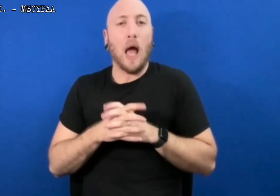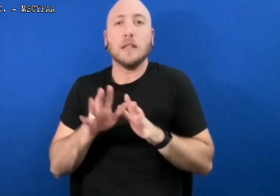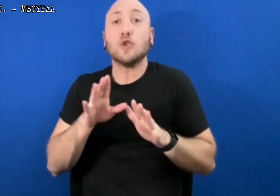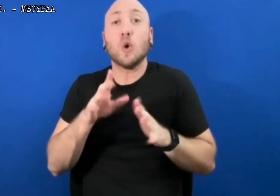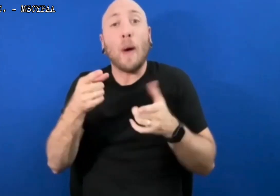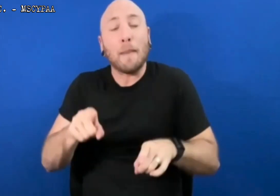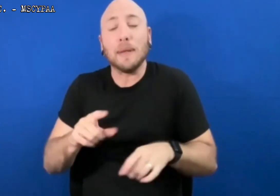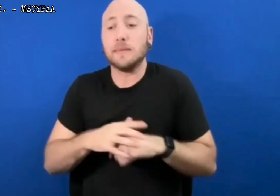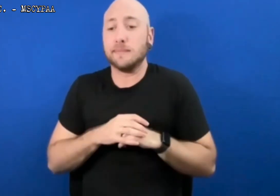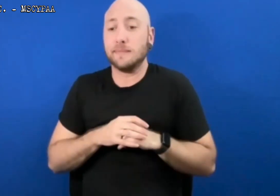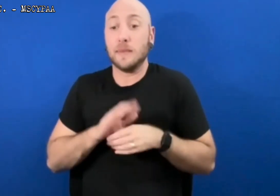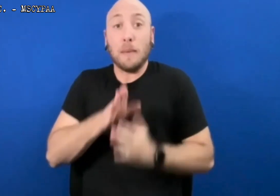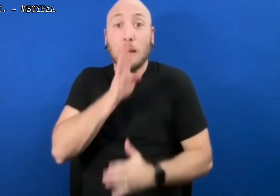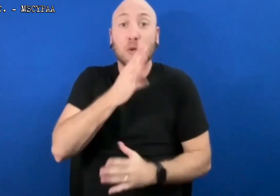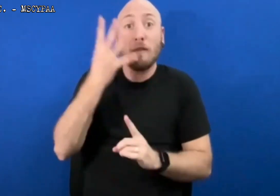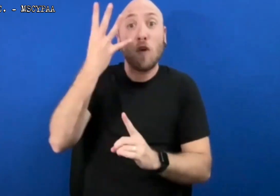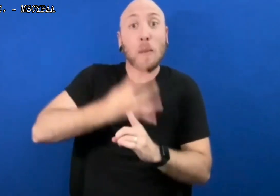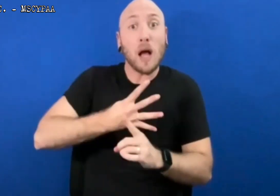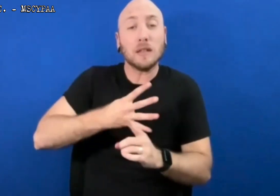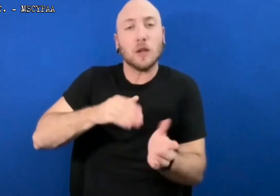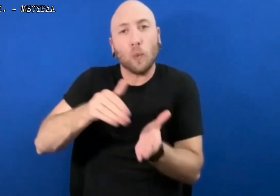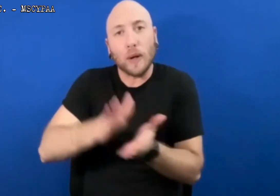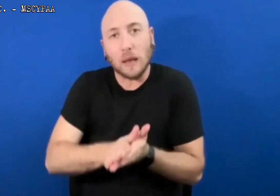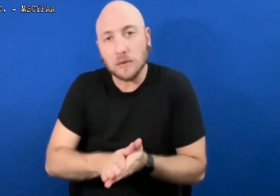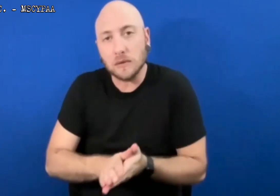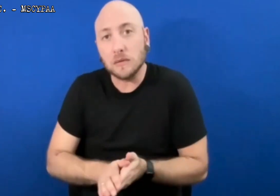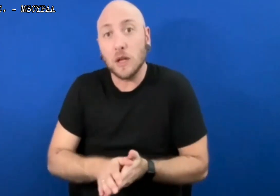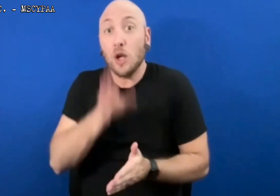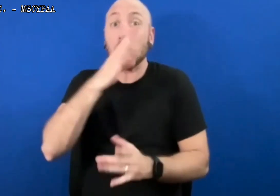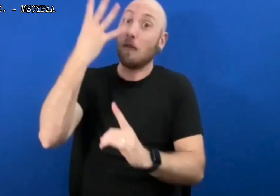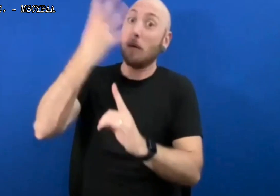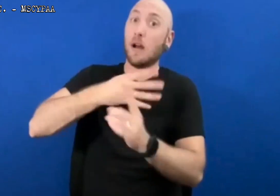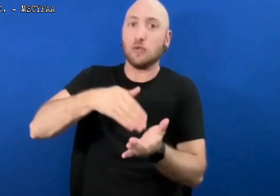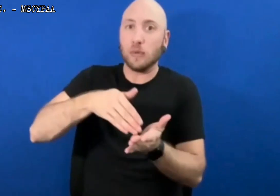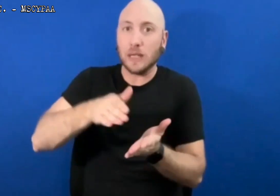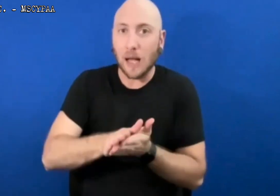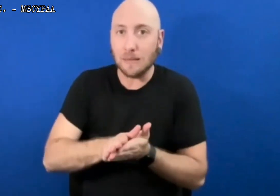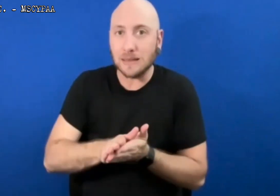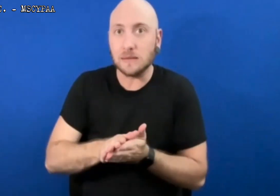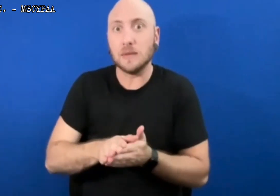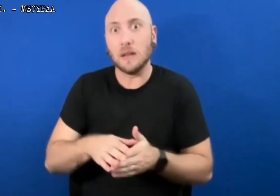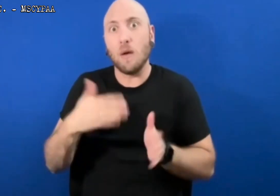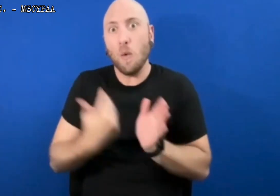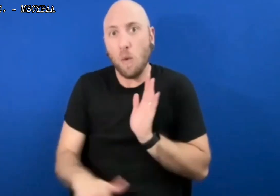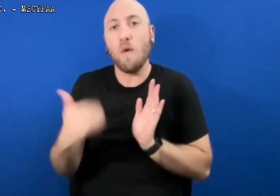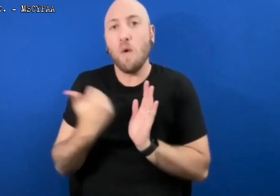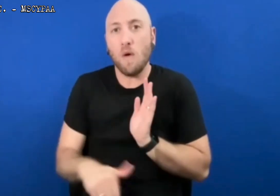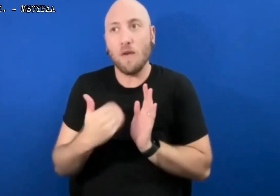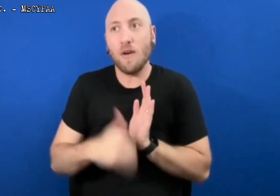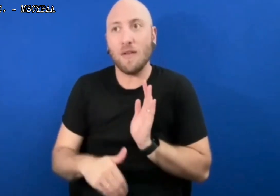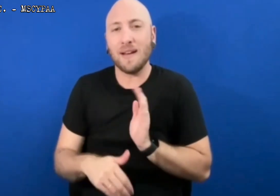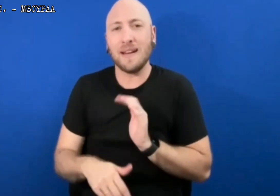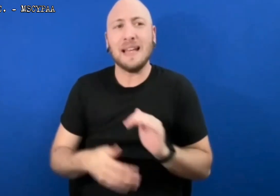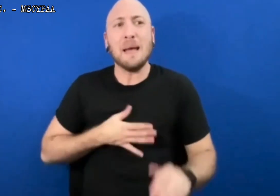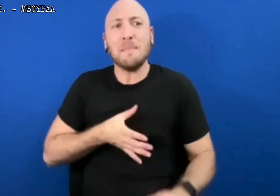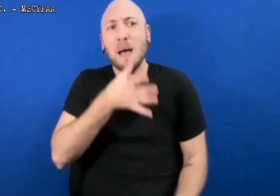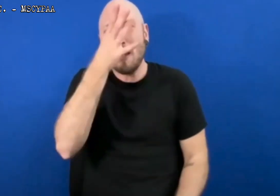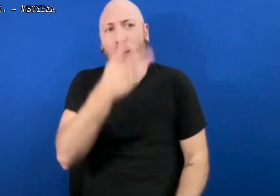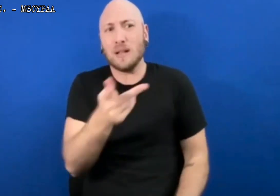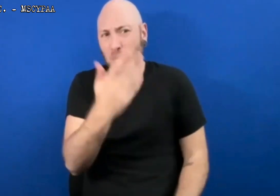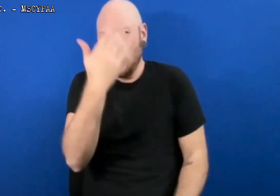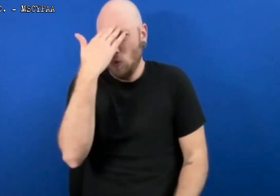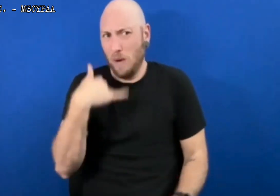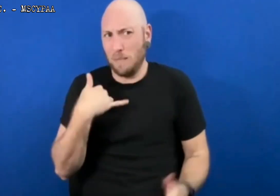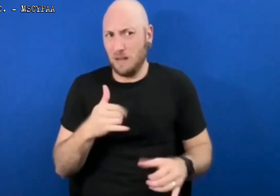I'd get 4 months, I'd relapse. And the last time I relapsed, my parents even knew I was drinking, and they were